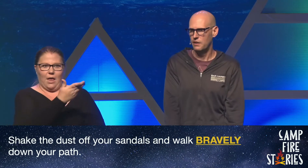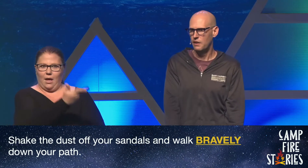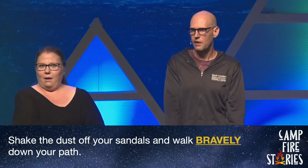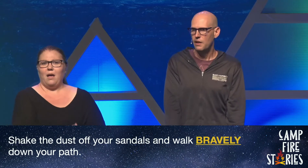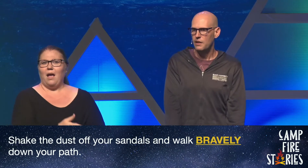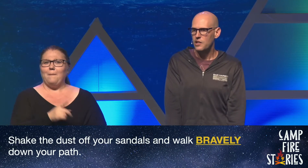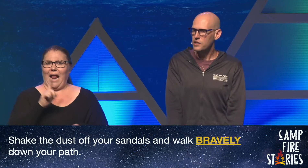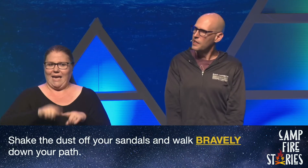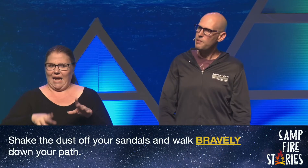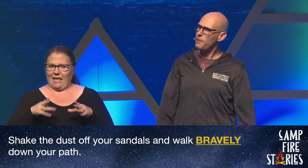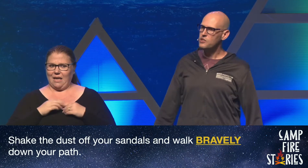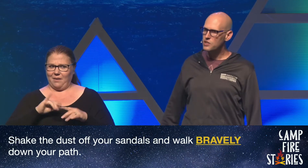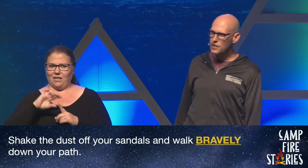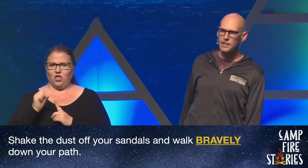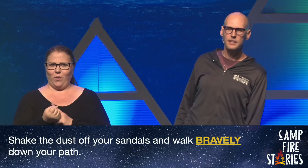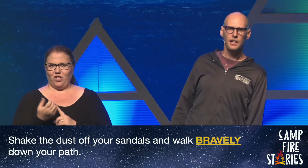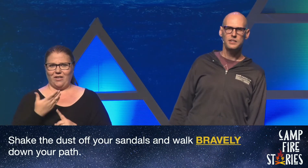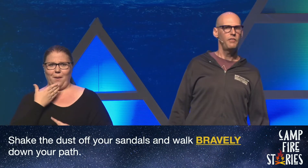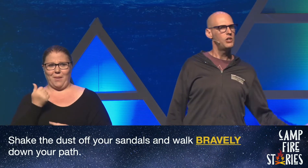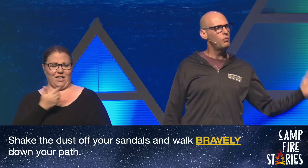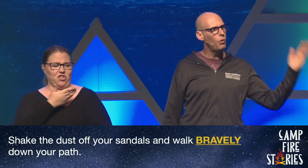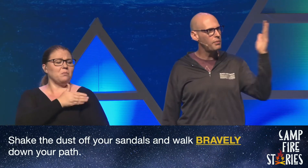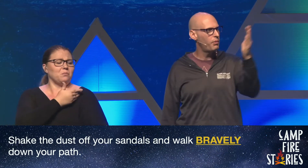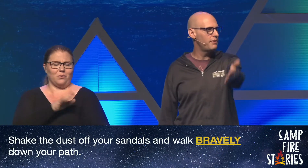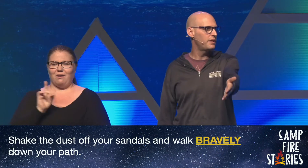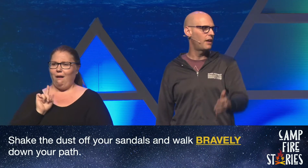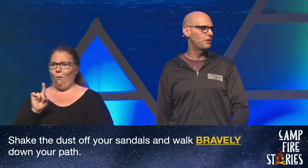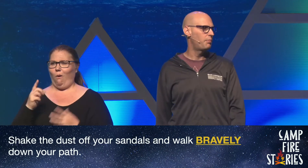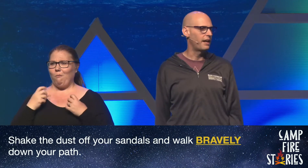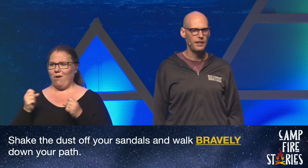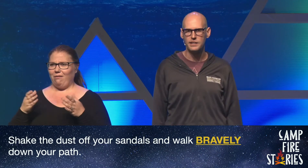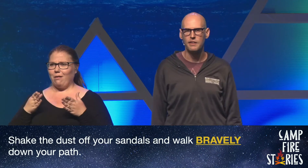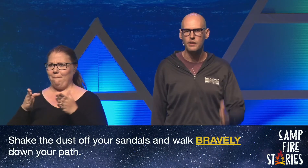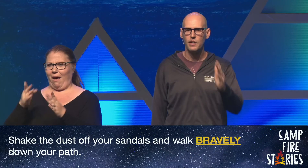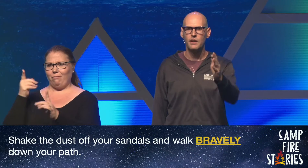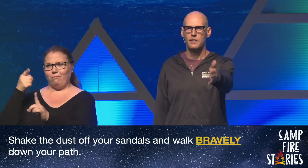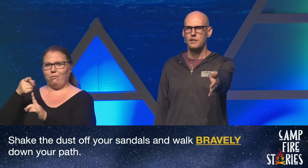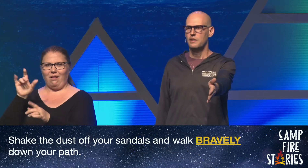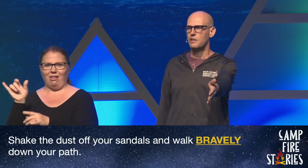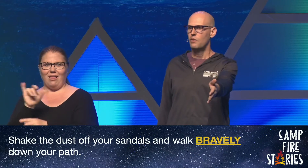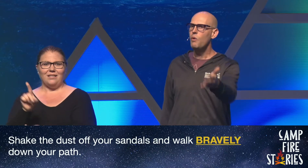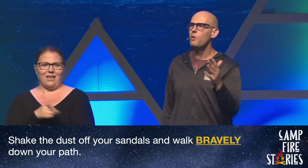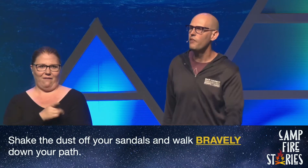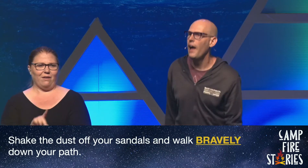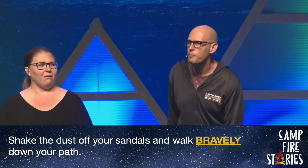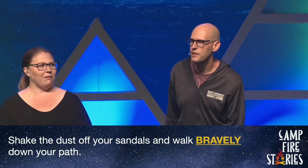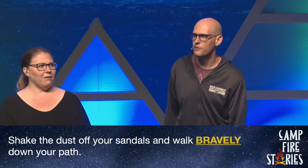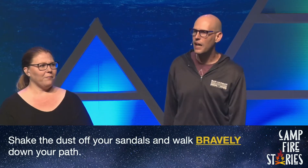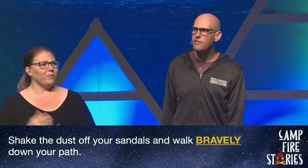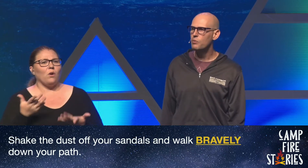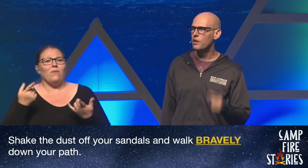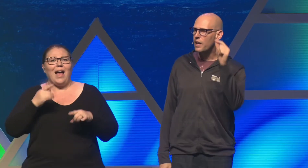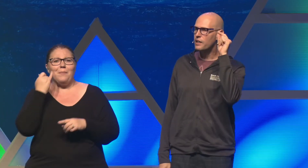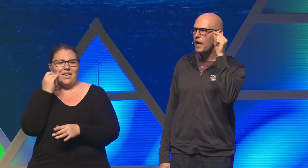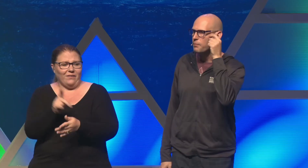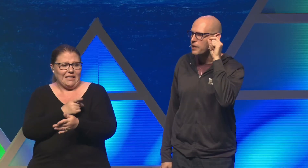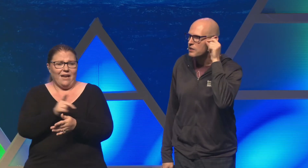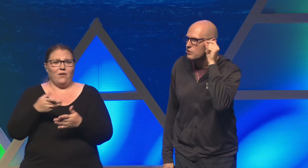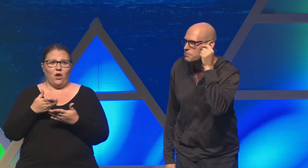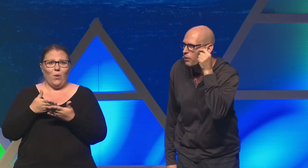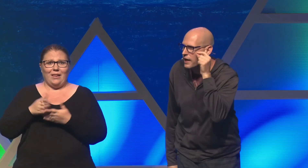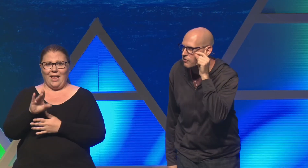situation. It's just going to be best. Just shake the dust off and you walk bravely down your path like David. What would have happened if David would have let